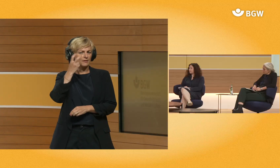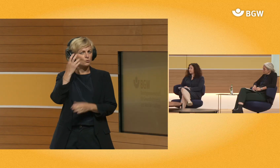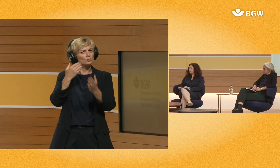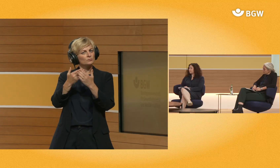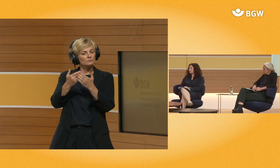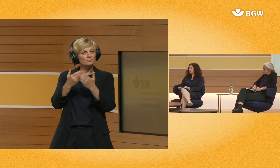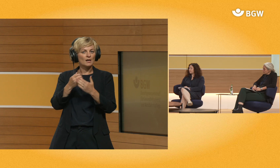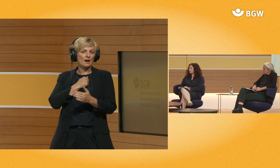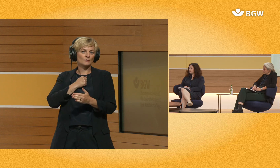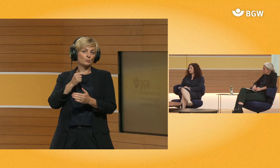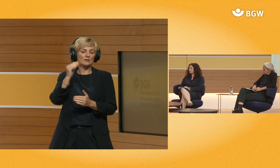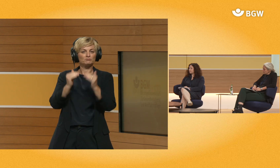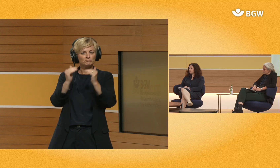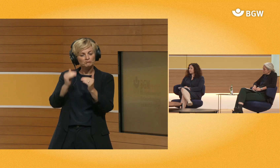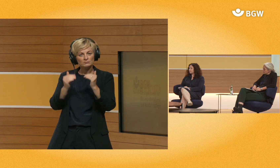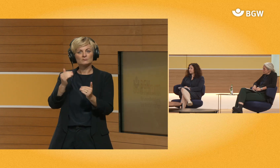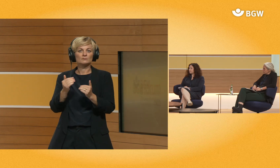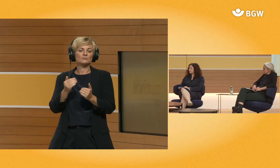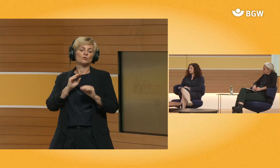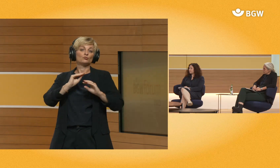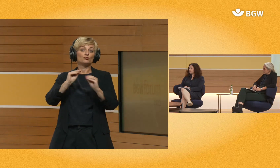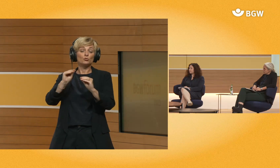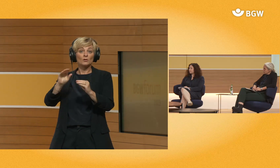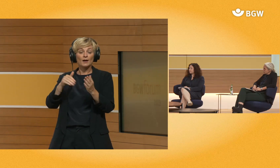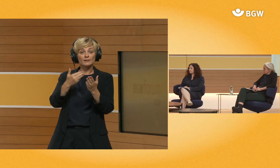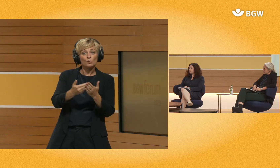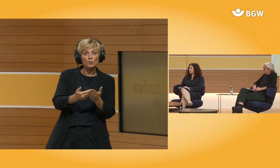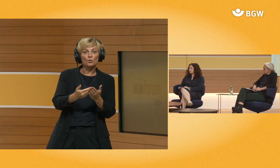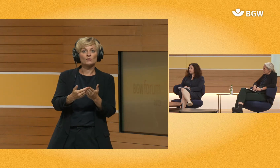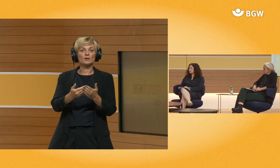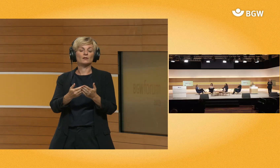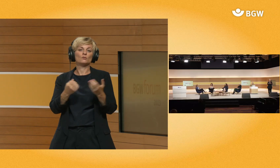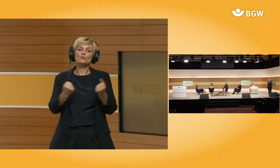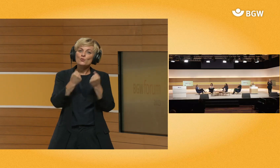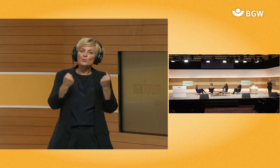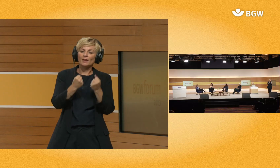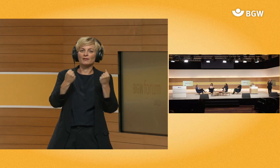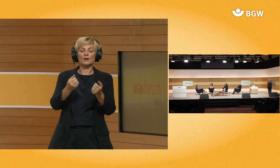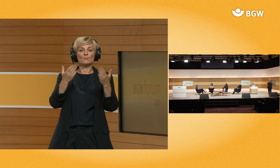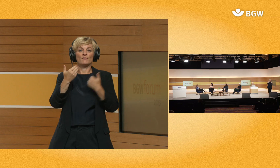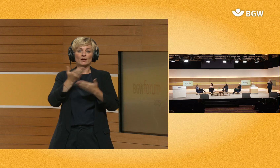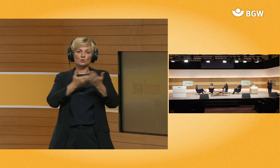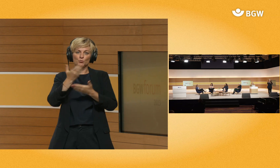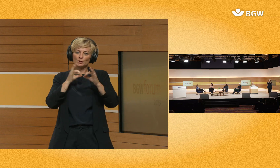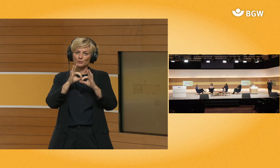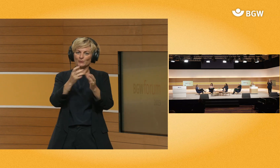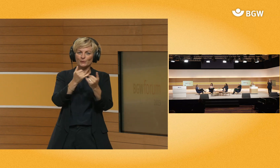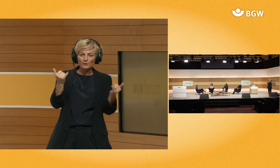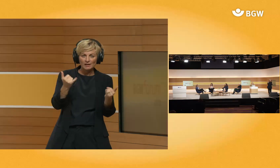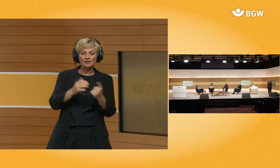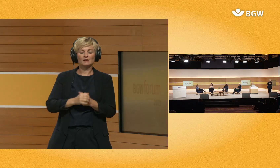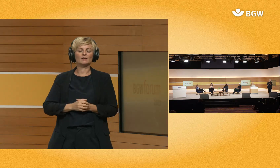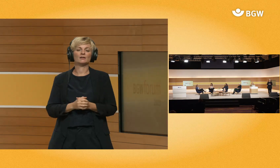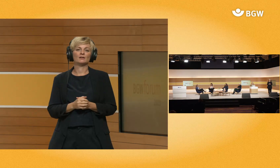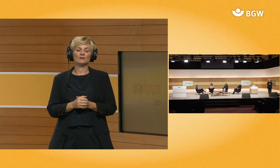form. Again, on our screen, we are ensuring, and via our social media app, ensuring the